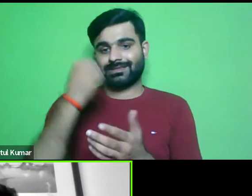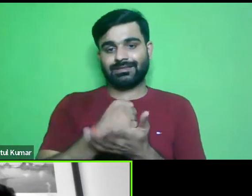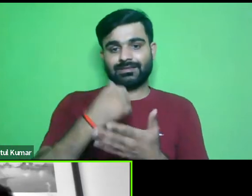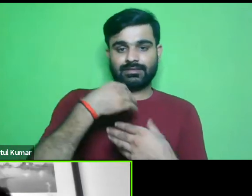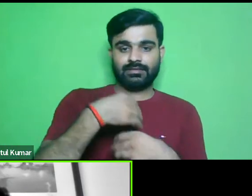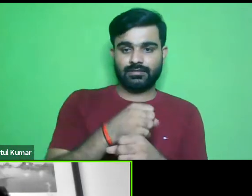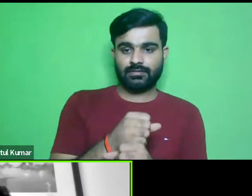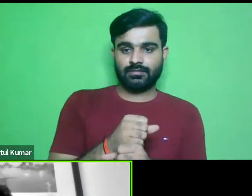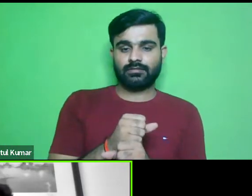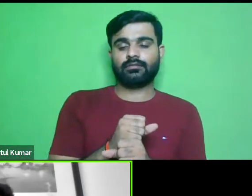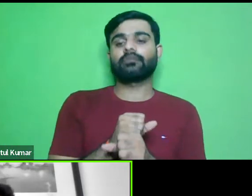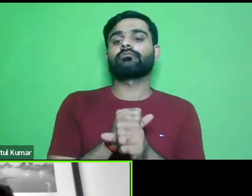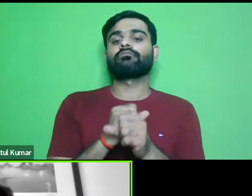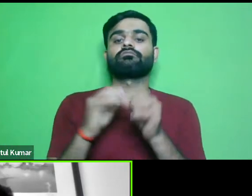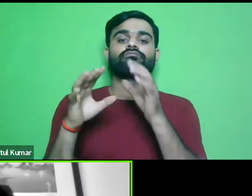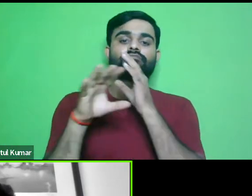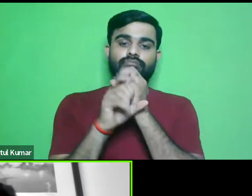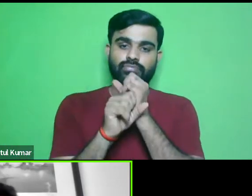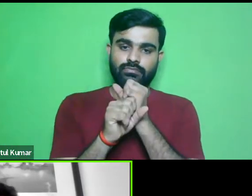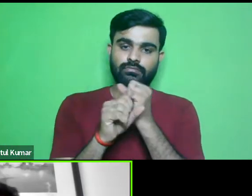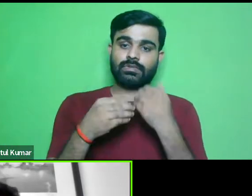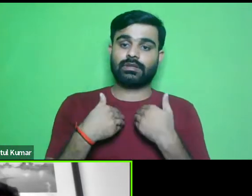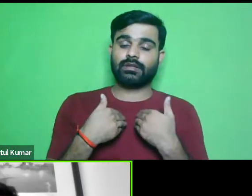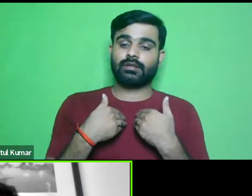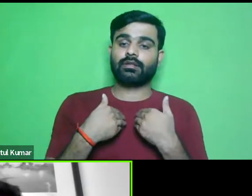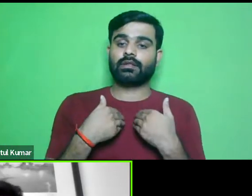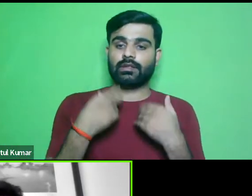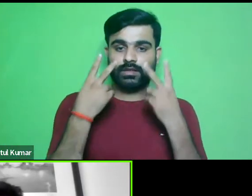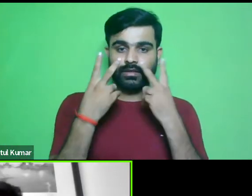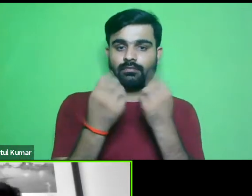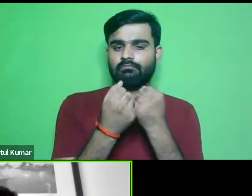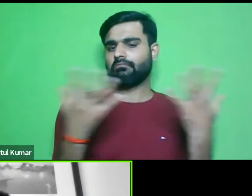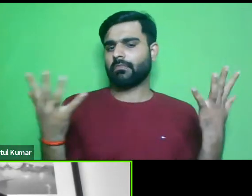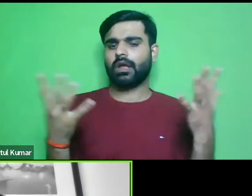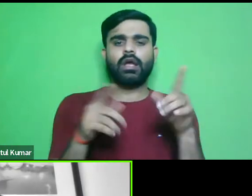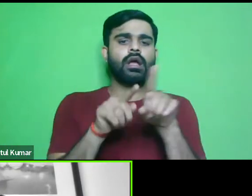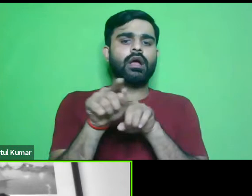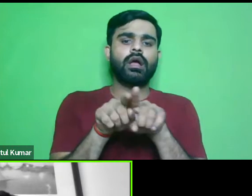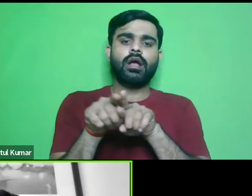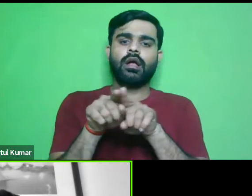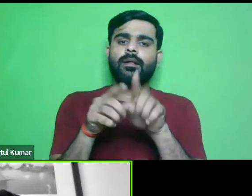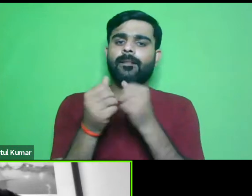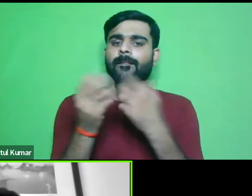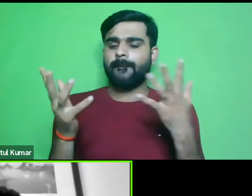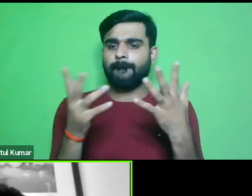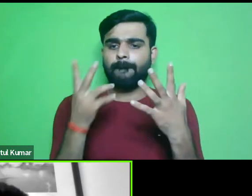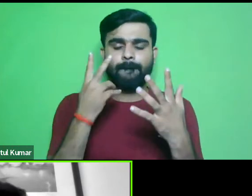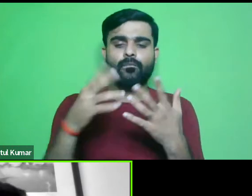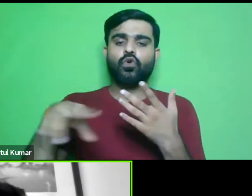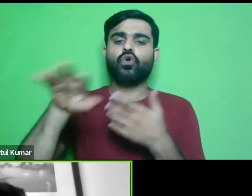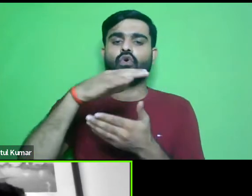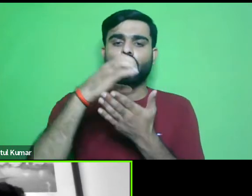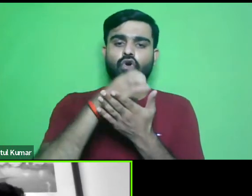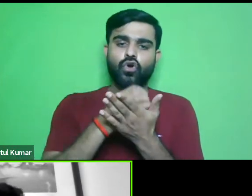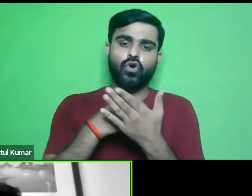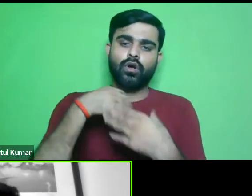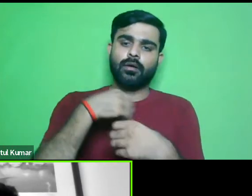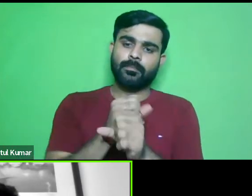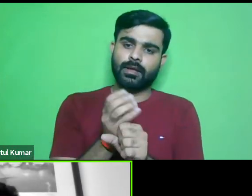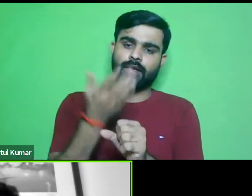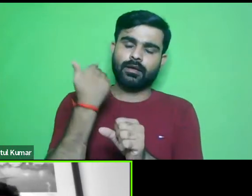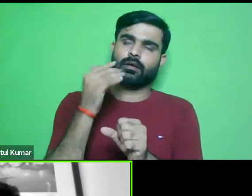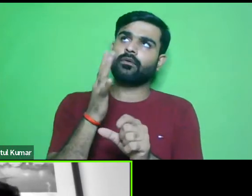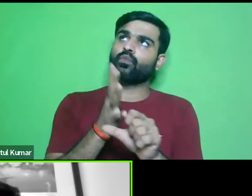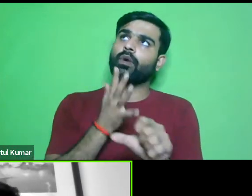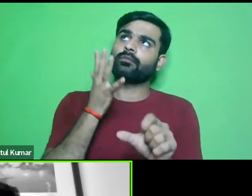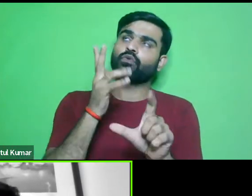and algorithms by the state. I think that we've seen a lot of examples just over the course of the last maybe 5 to